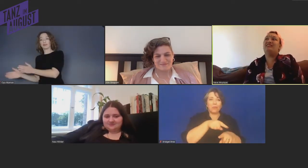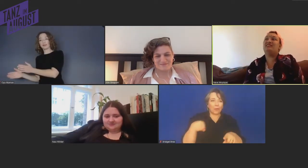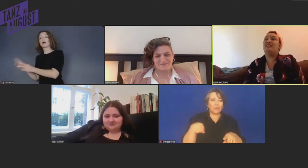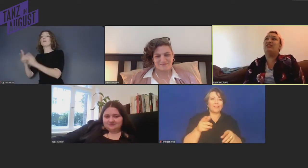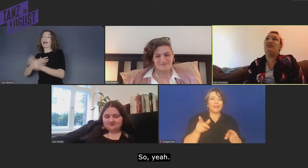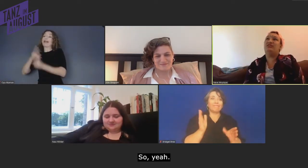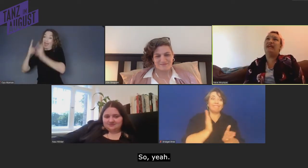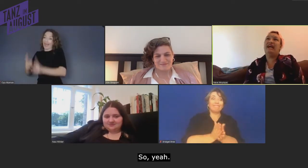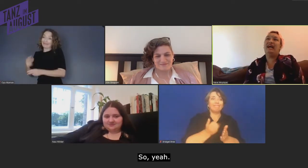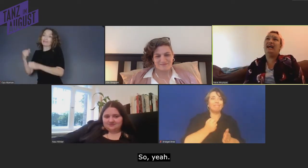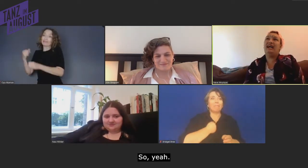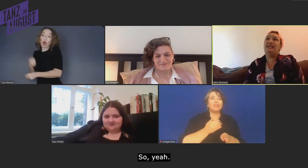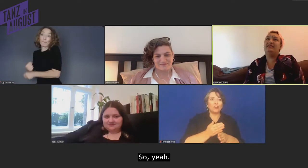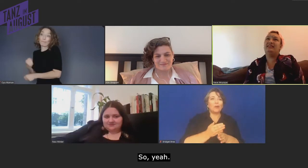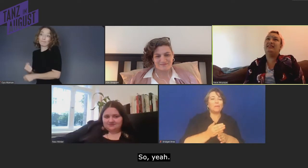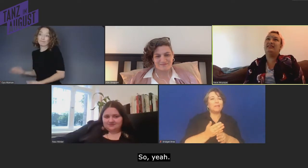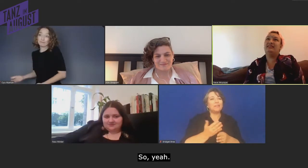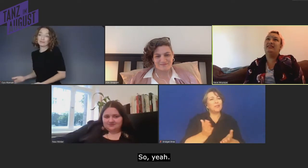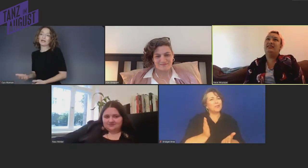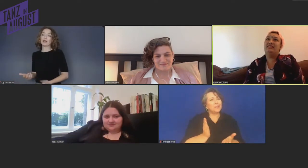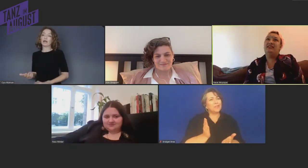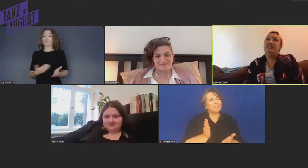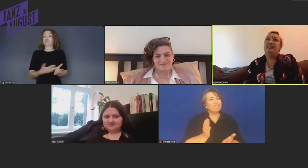And so, yeah, the